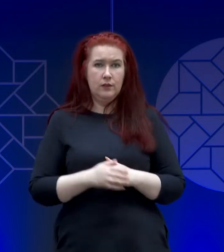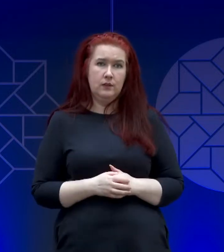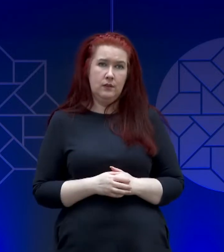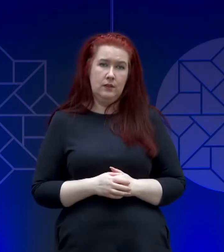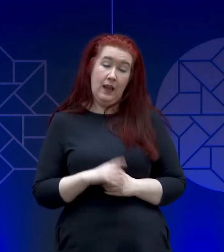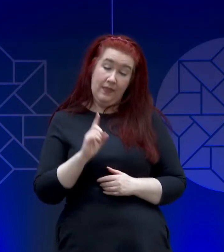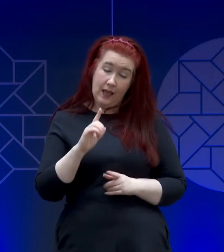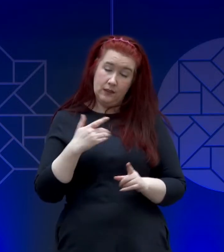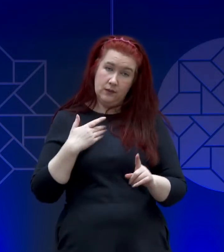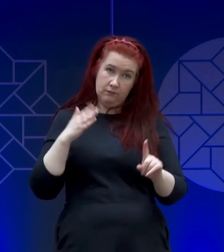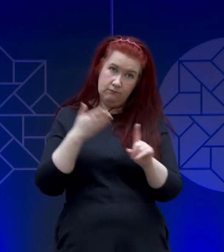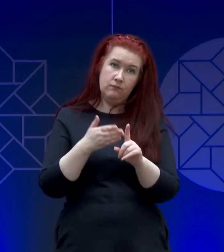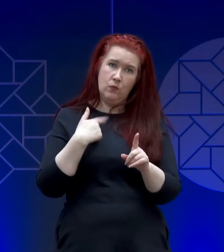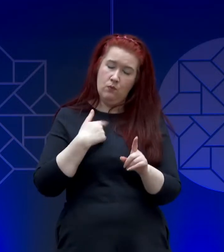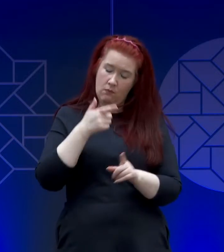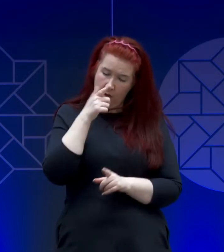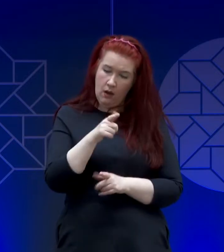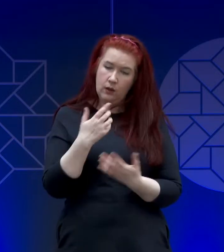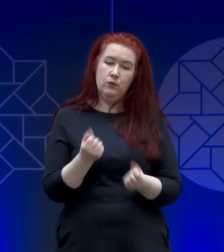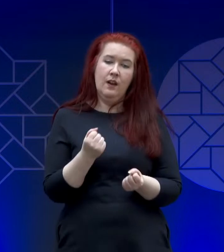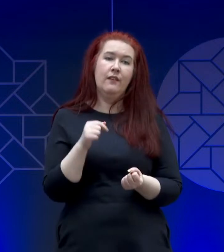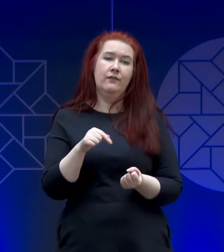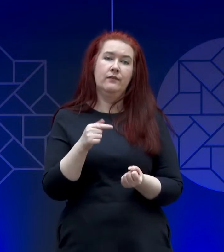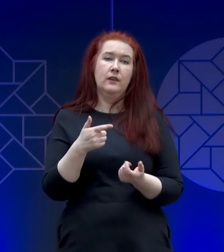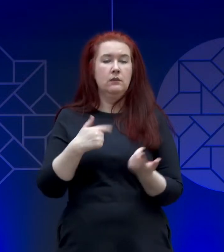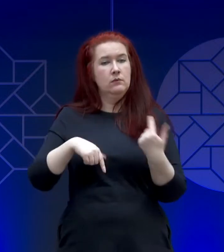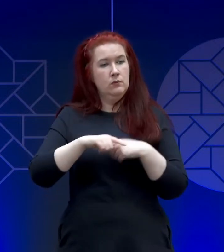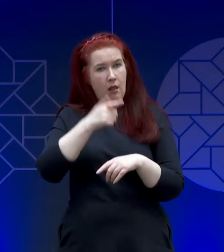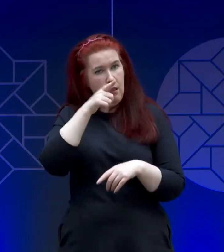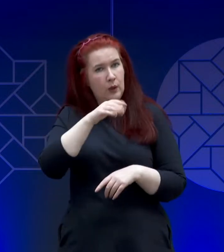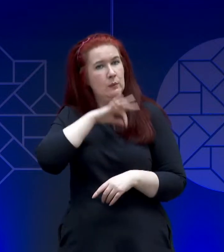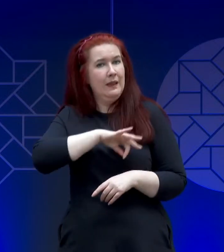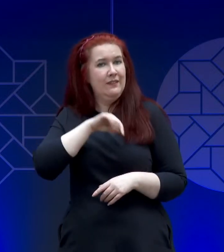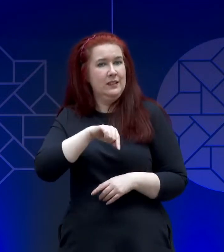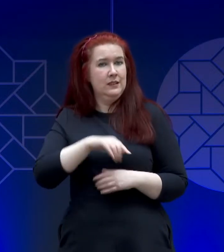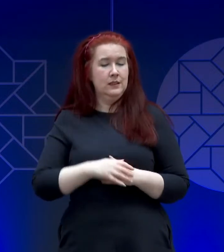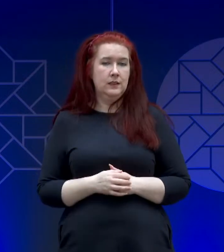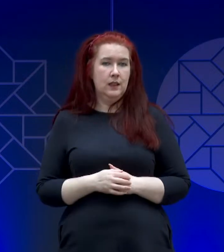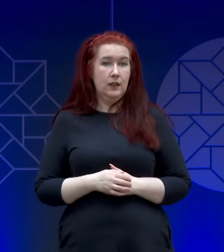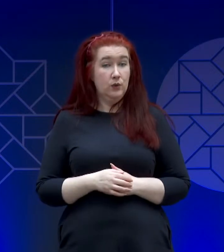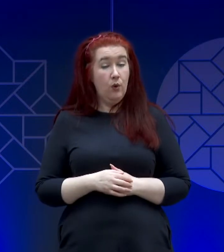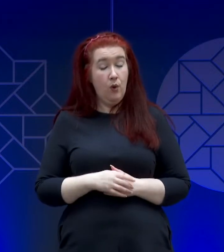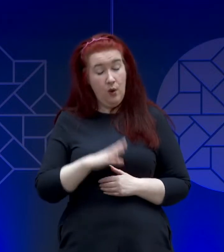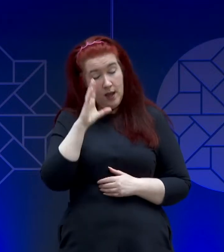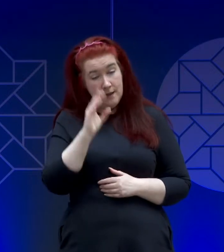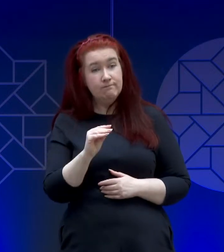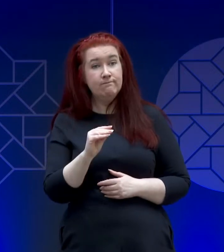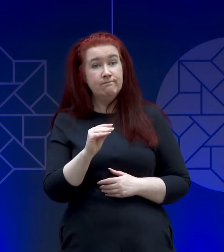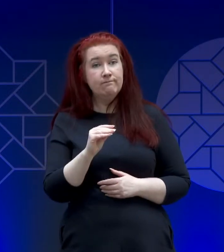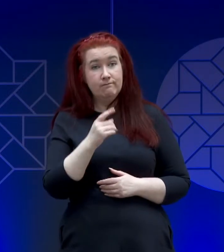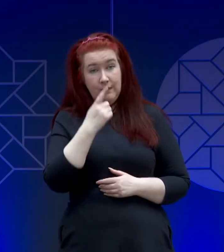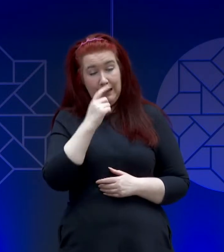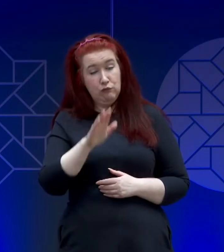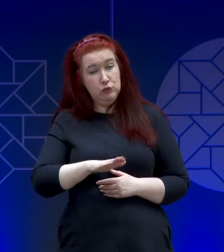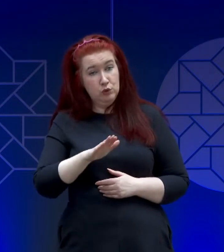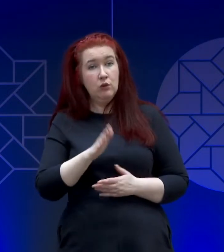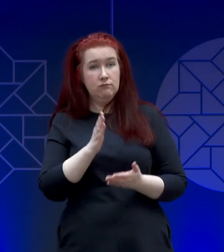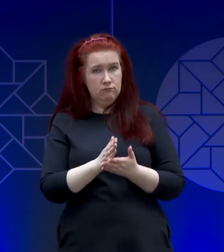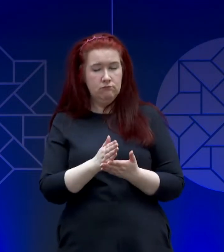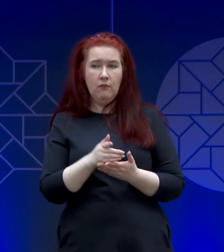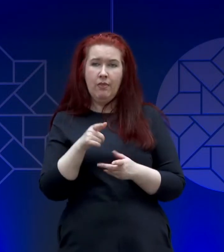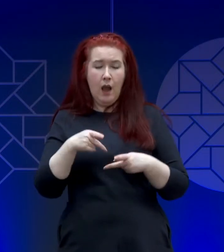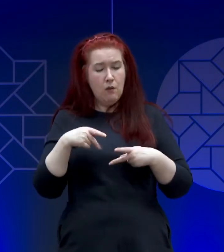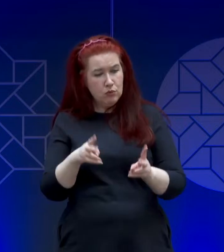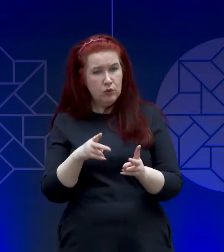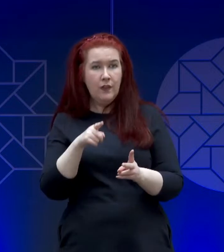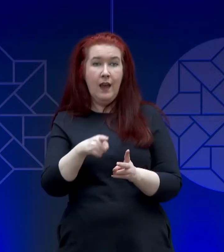and that's what we're very fortunate to benefit from. So you can be assured that that approach and that recognition